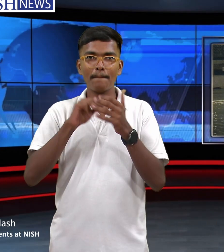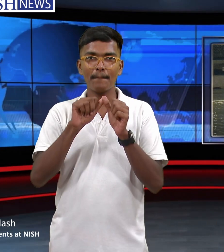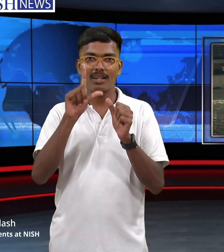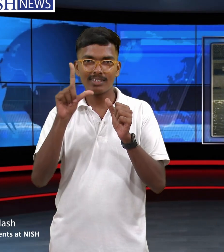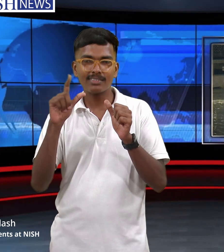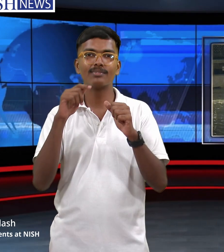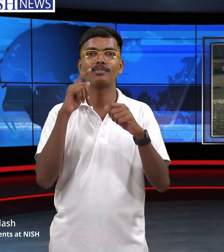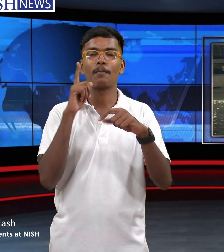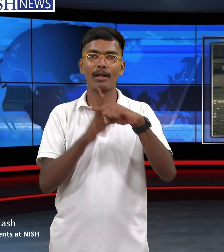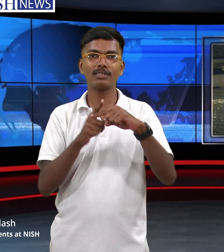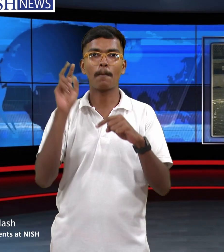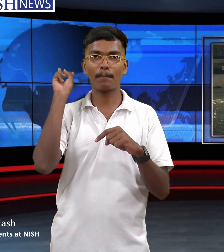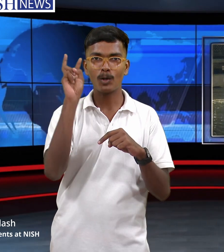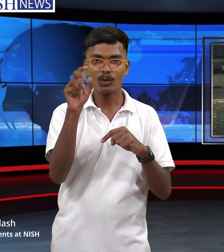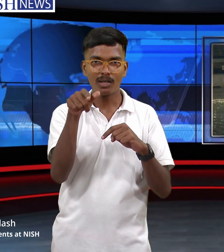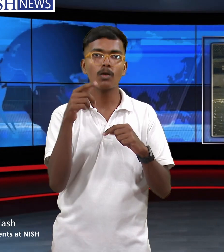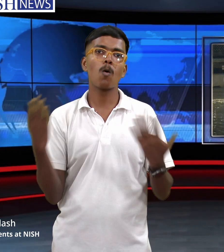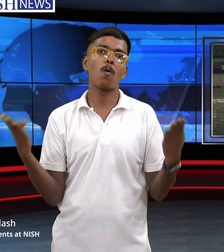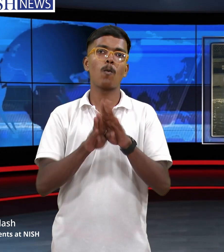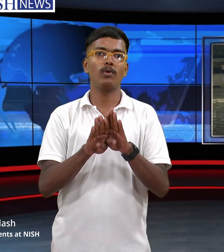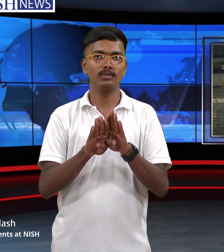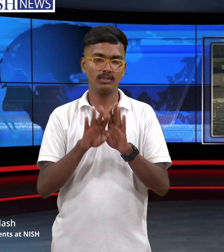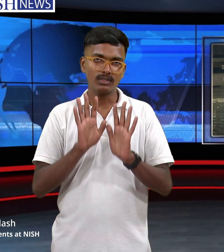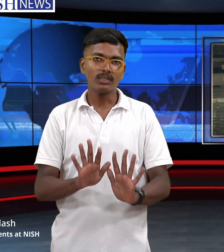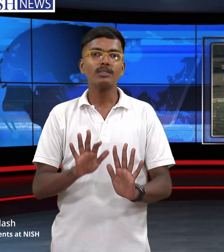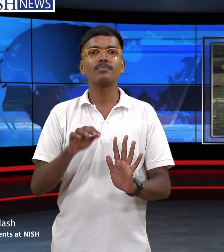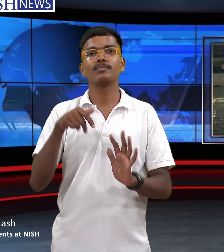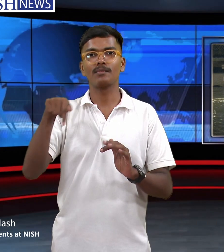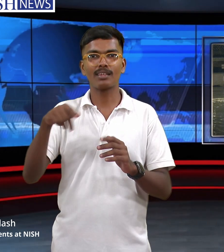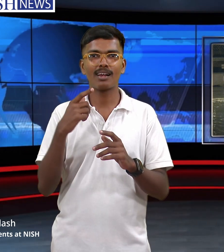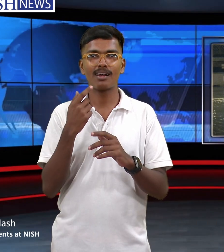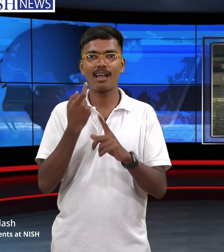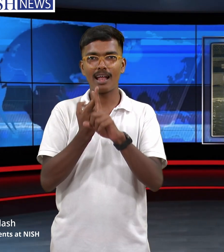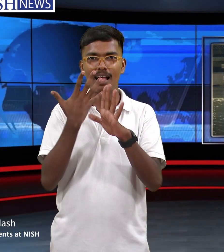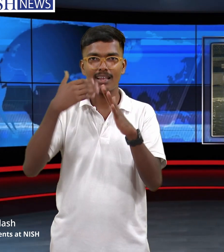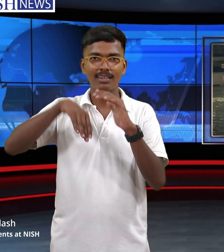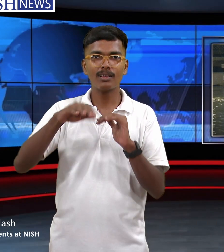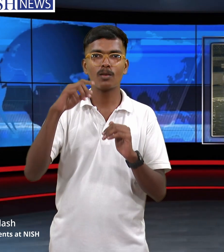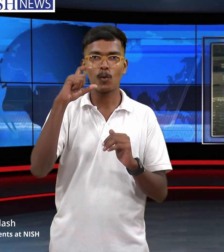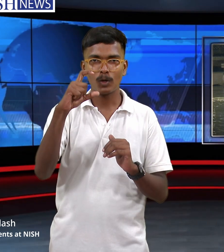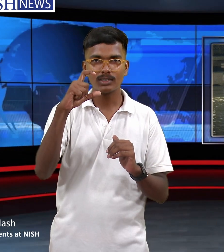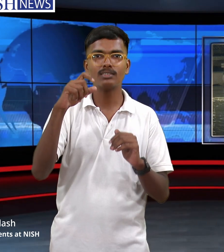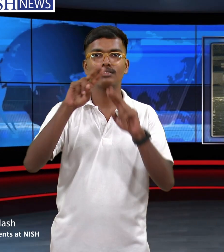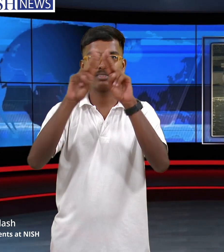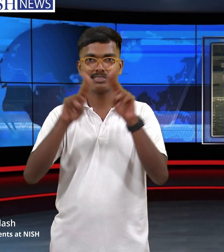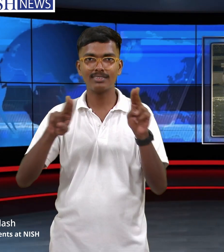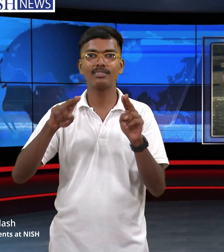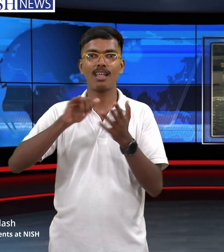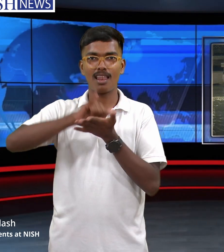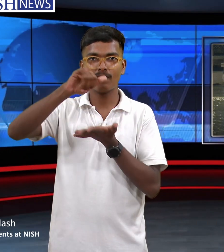Mall of the Emirates, suffered flooding and water was ankle deep at least one Dubai metro station. The Cochin International